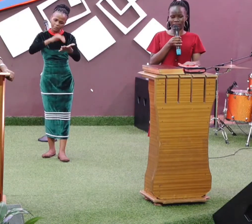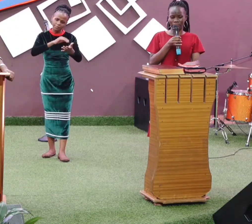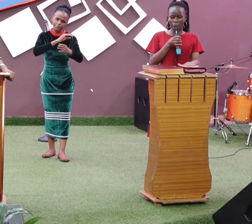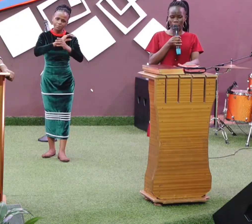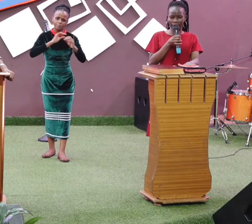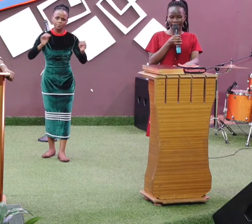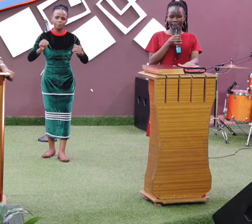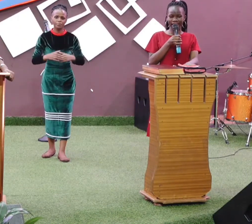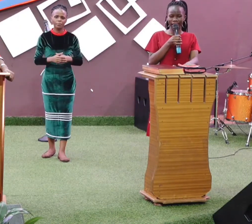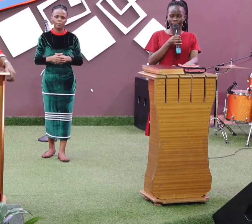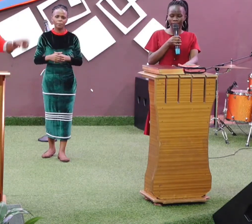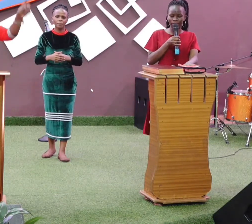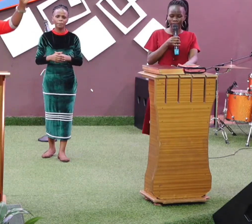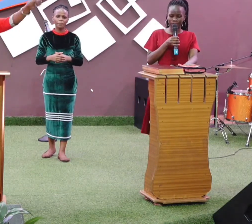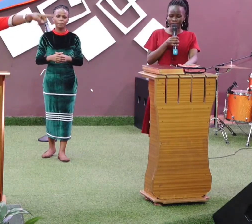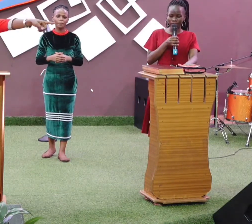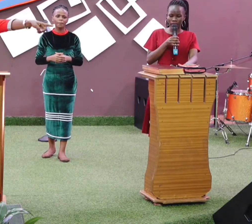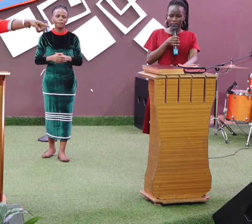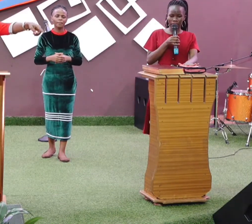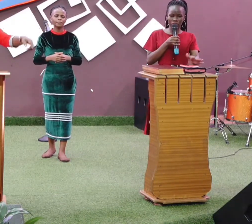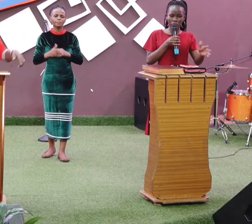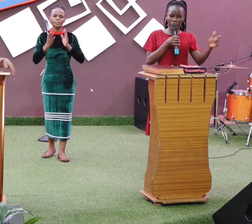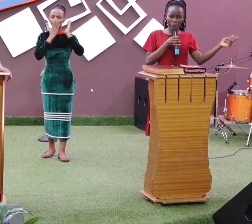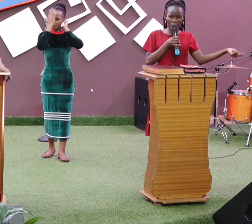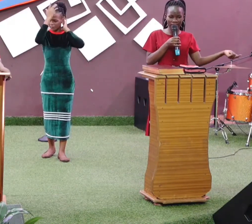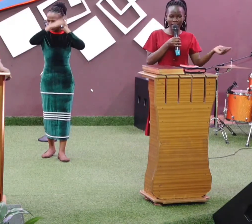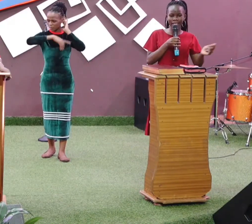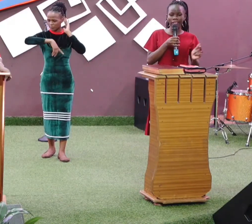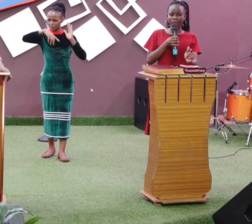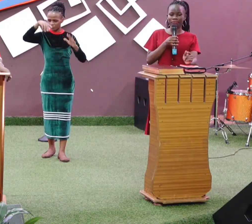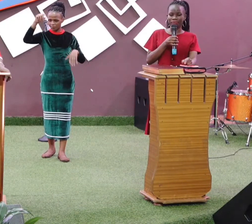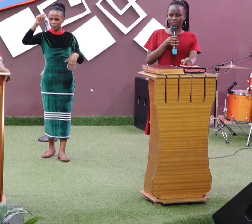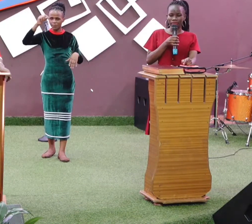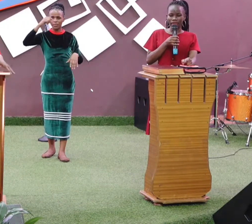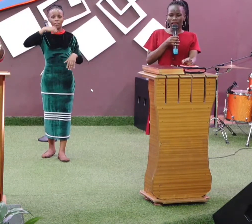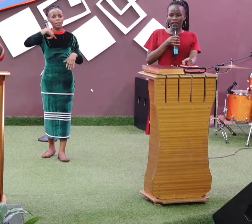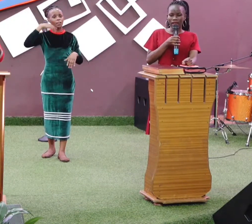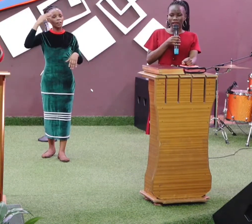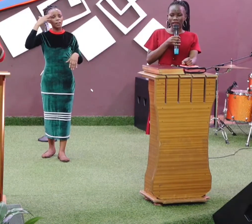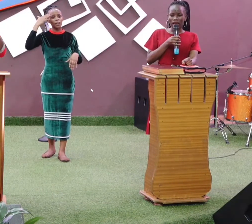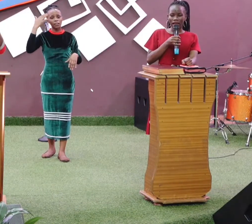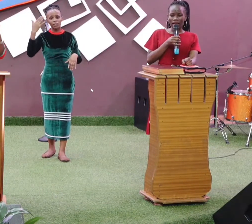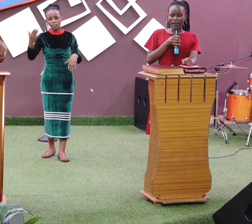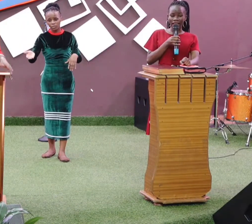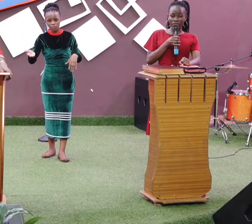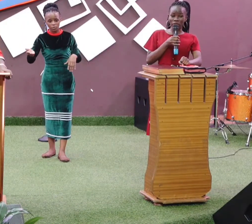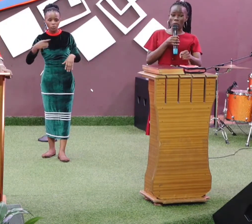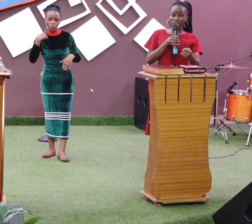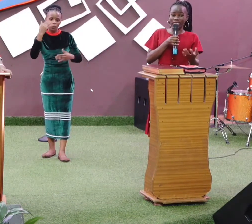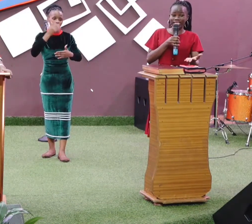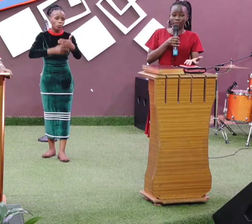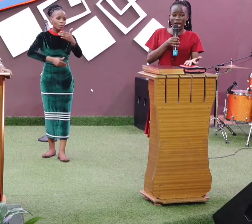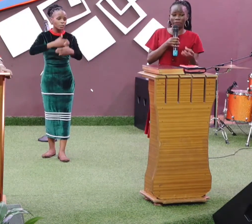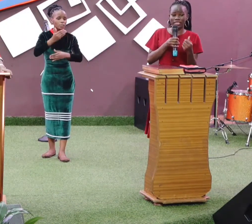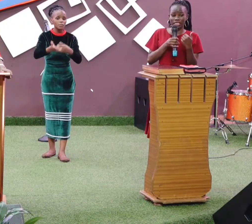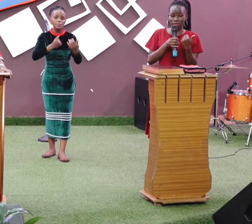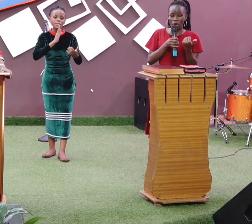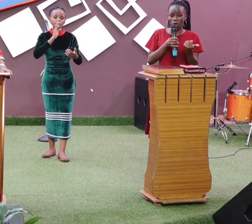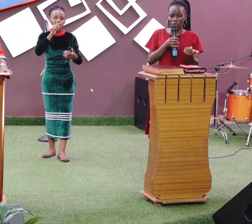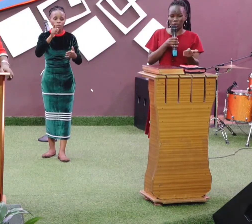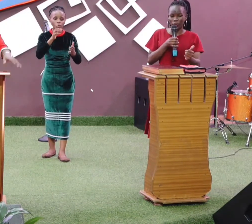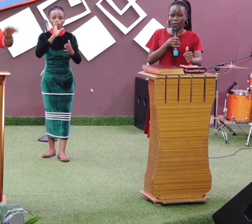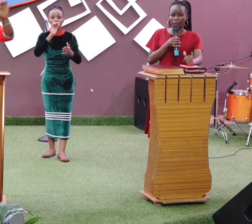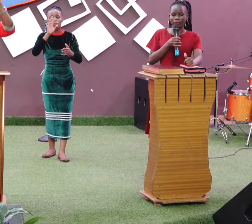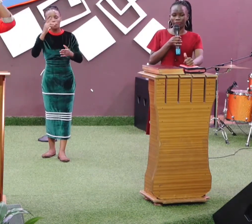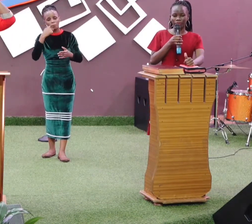never stand here and pulpit again. Bishop yagenze. Bishop departed. Simanya dako yandiba nze yandiba. I don't know who is next. Perhaps it's